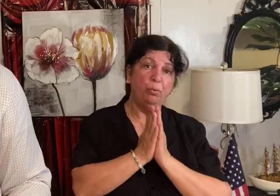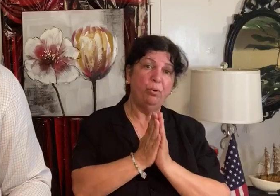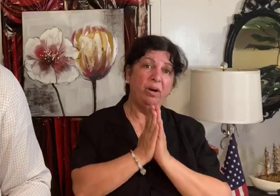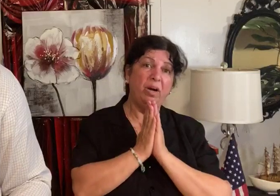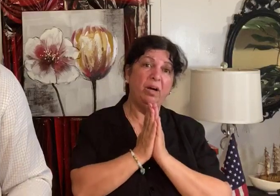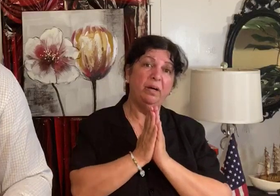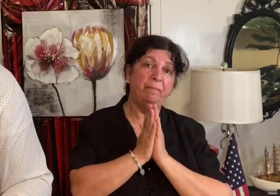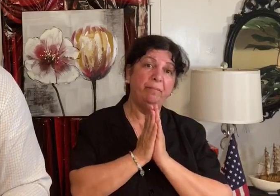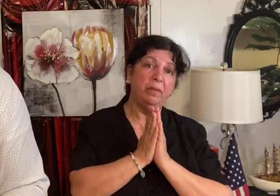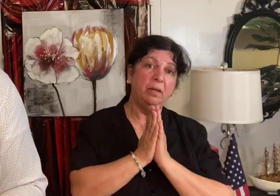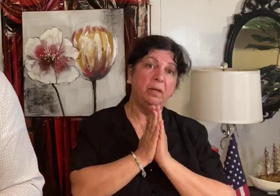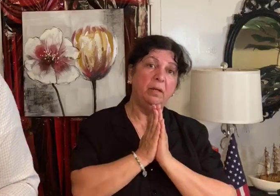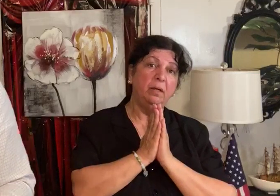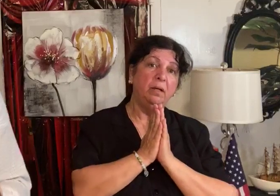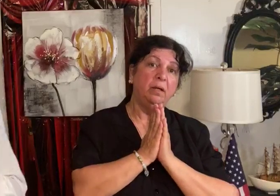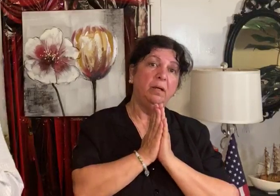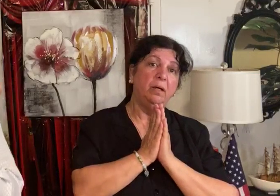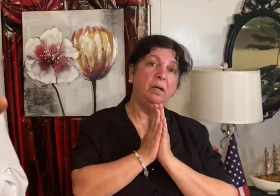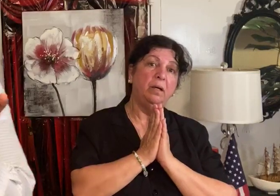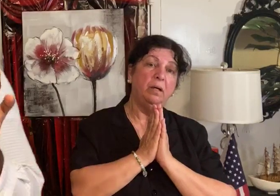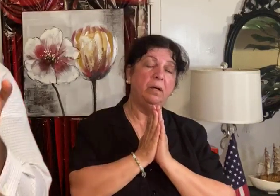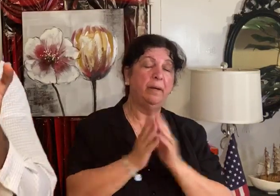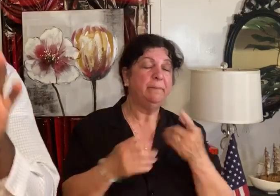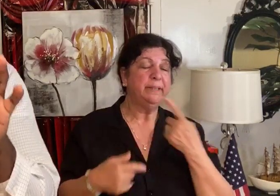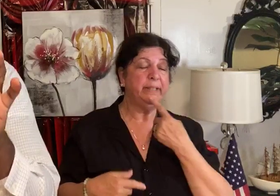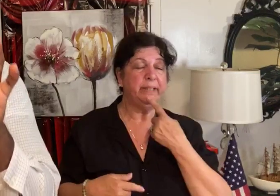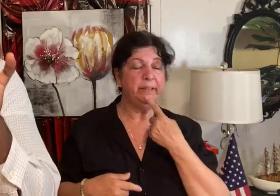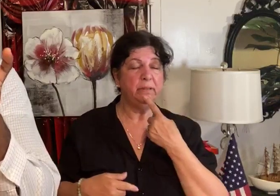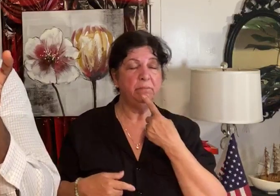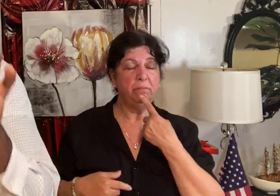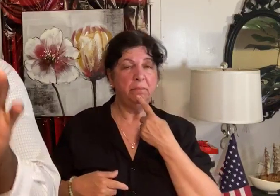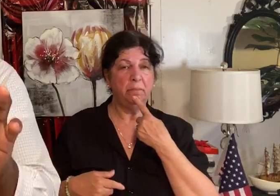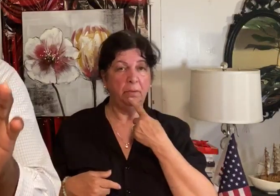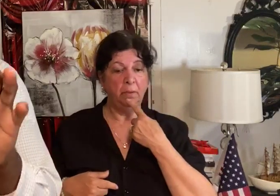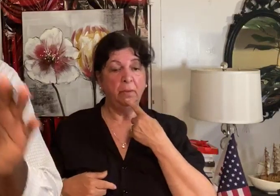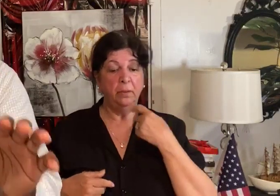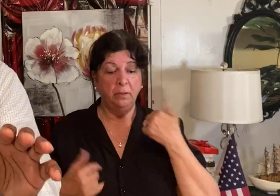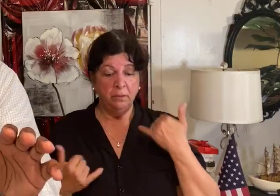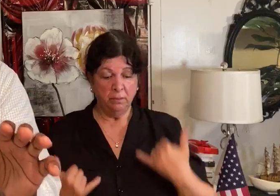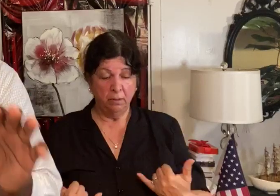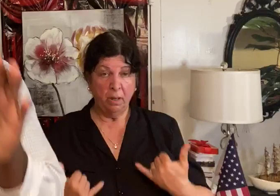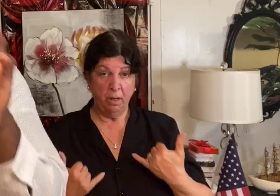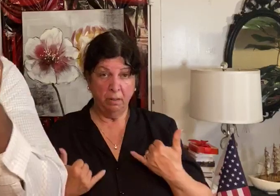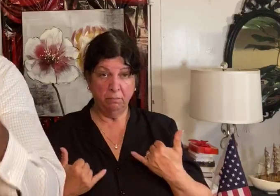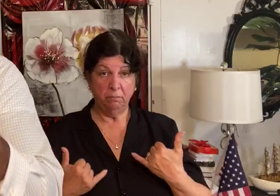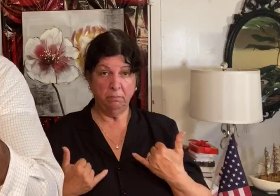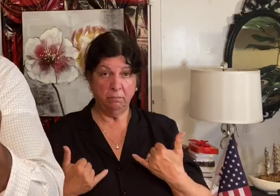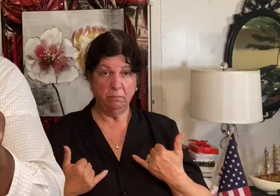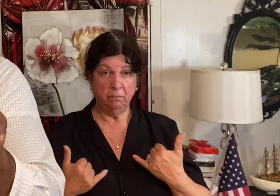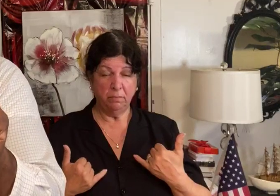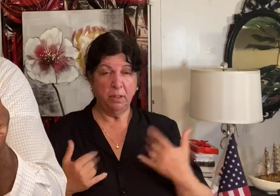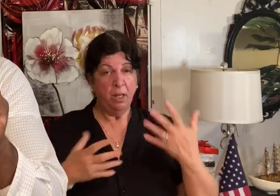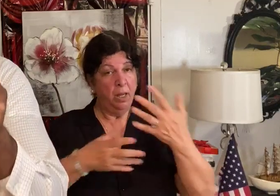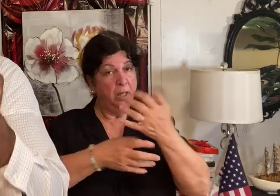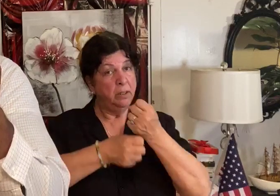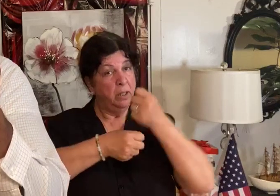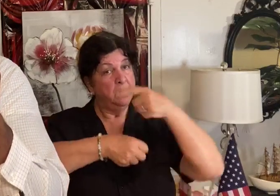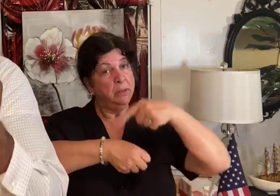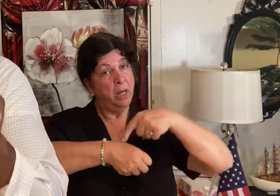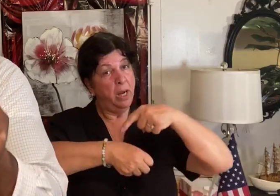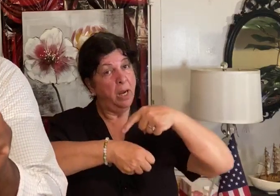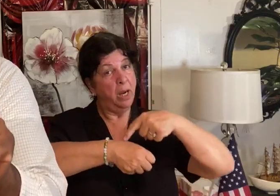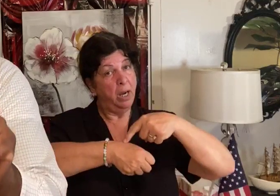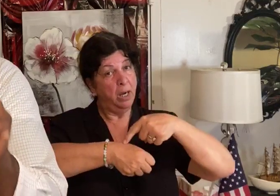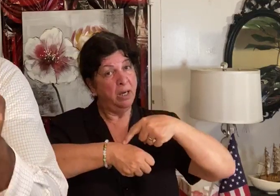Needs prayer. I'm saying this to you folks tonight. Take some time out